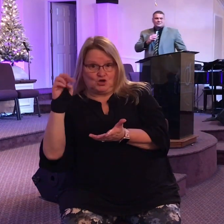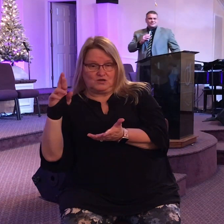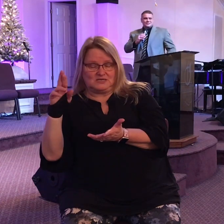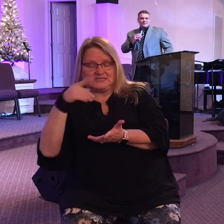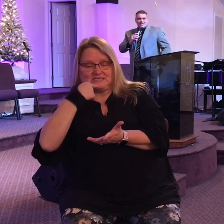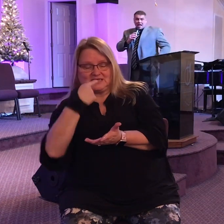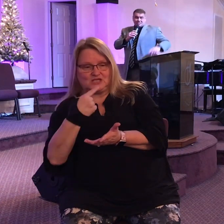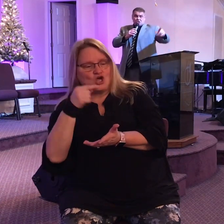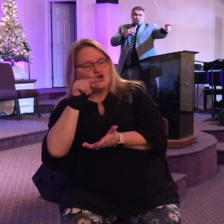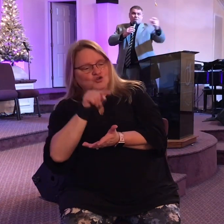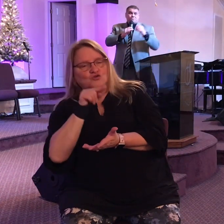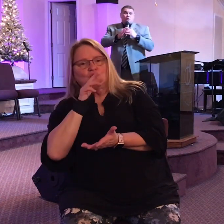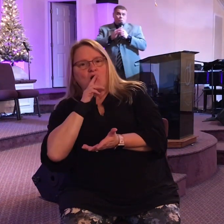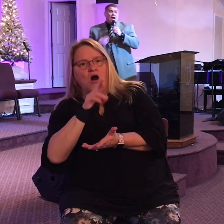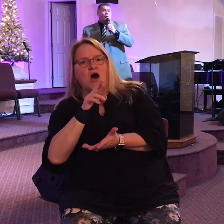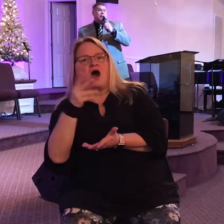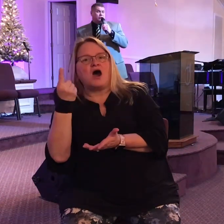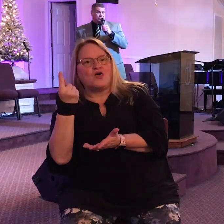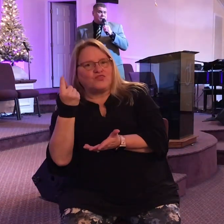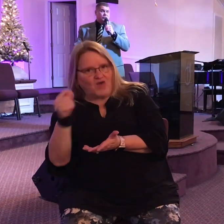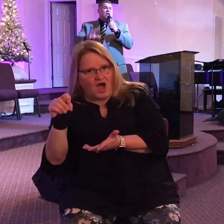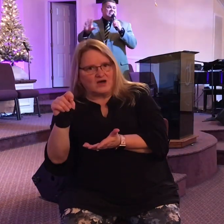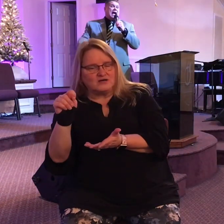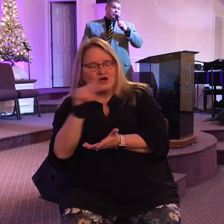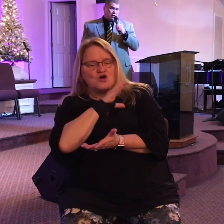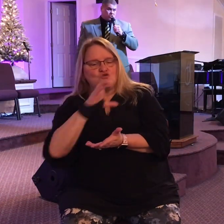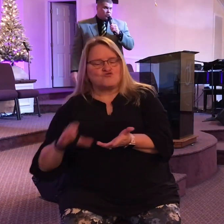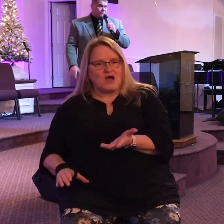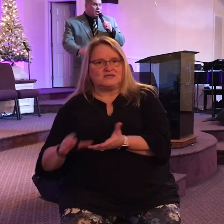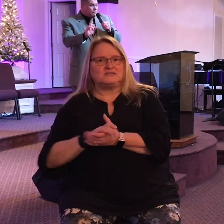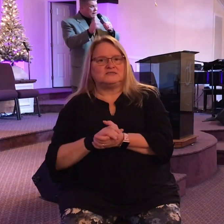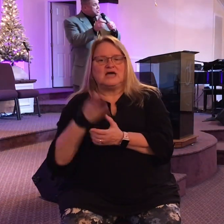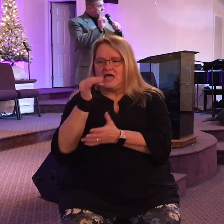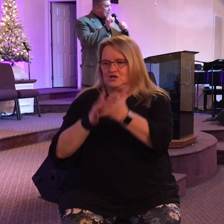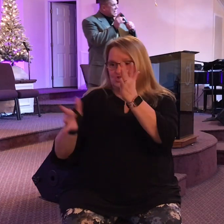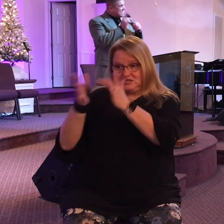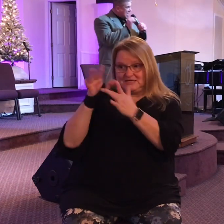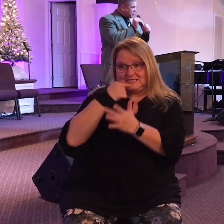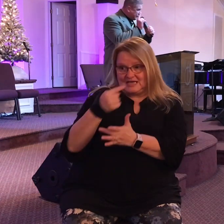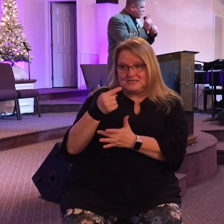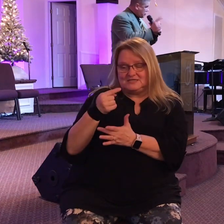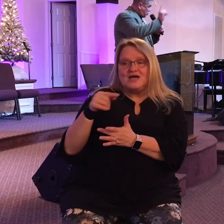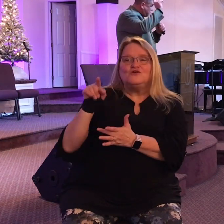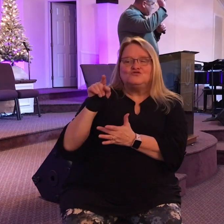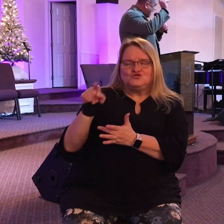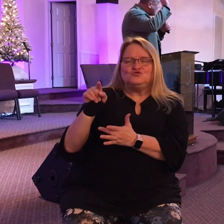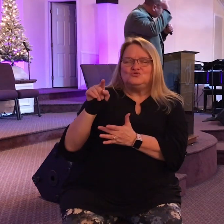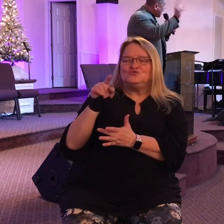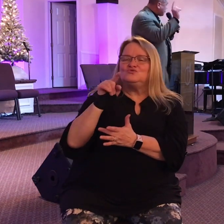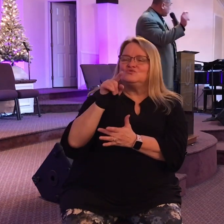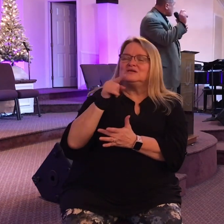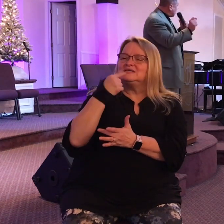living God. Yes. He says, you have spoken well, Peter, Simon Bar-Jonah, for flesh and blood has not revealed this to you, but